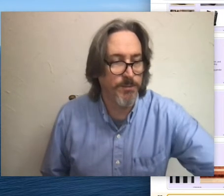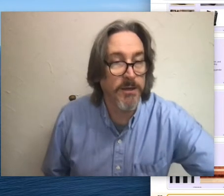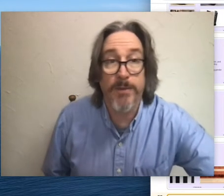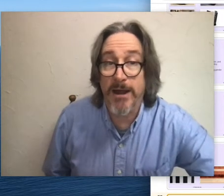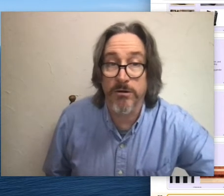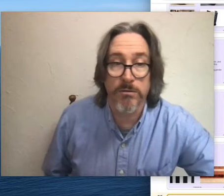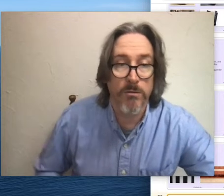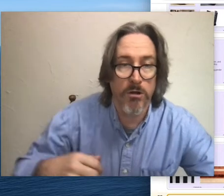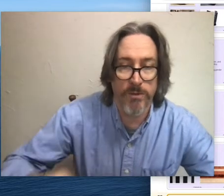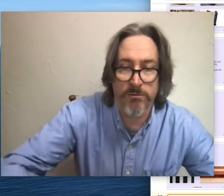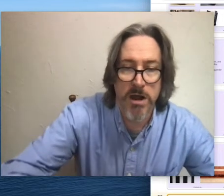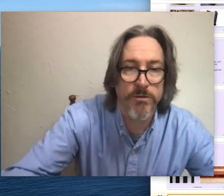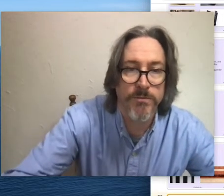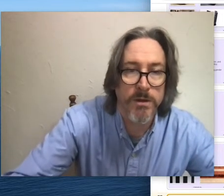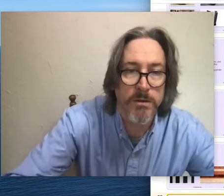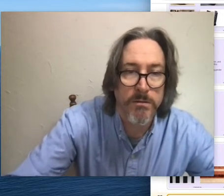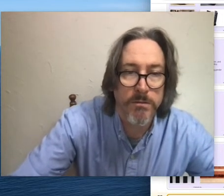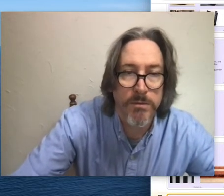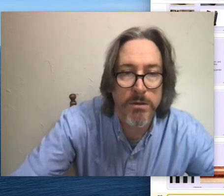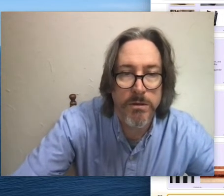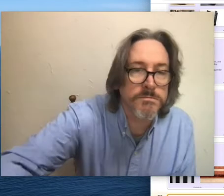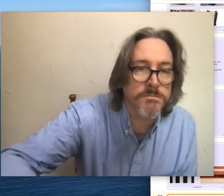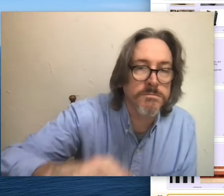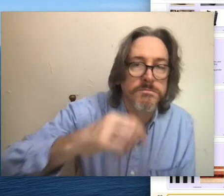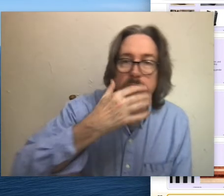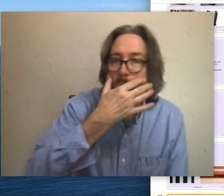shows a big pattern all the way around.